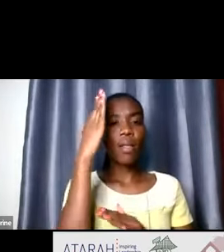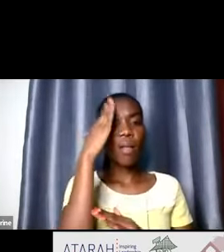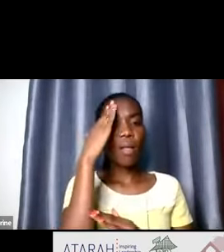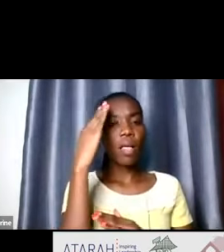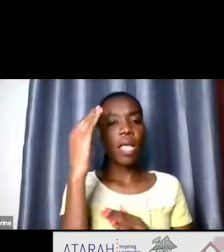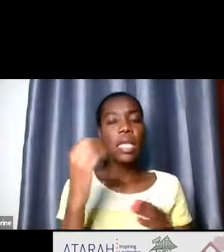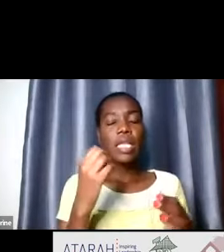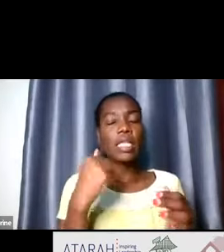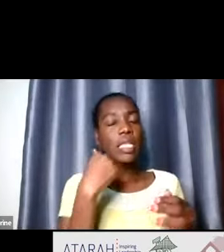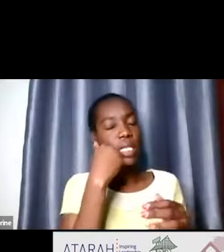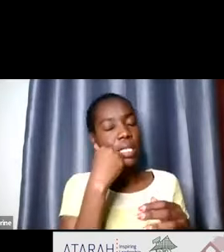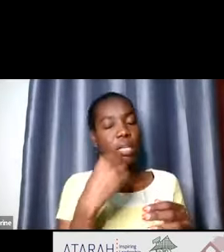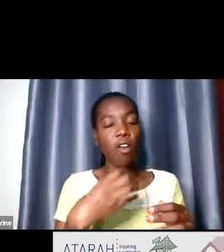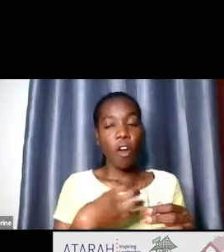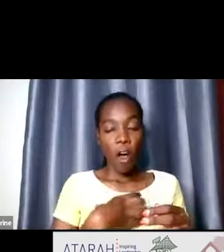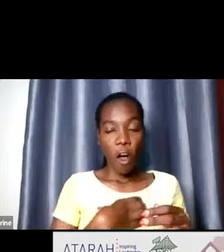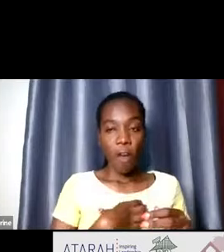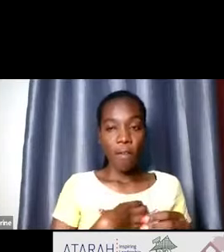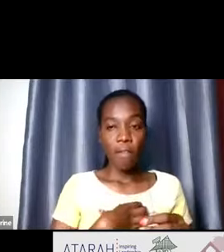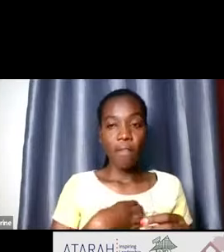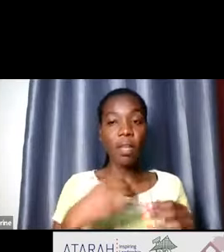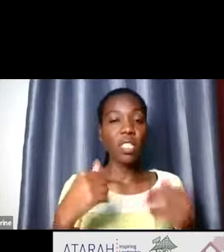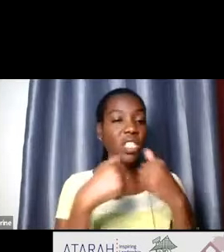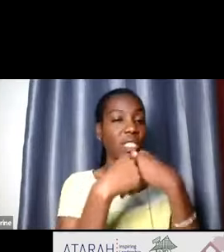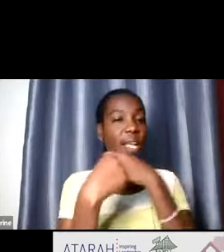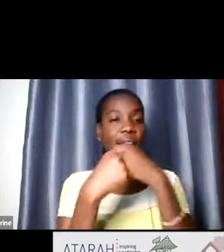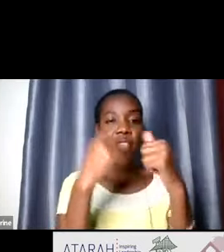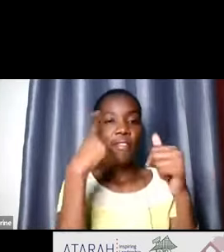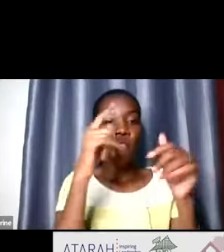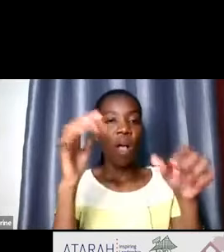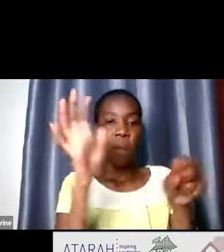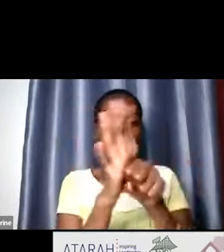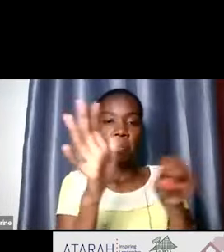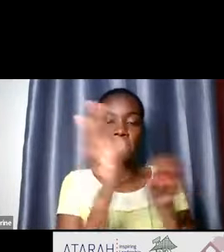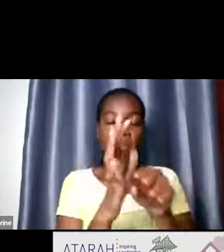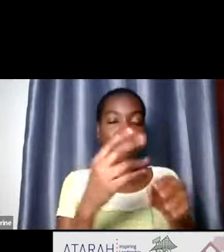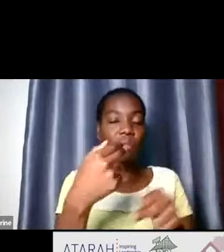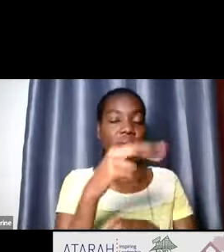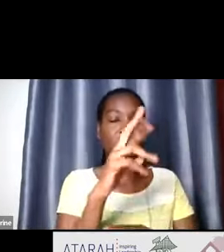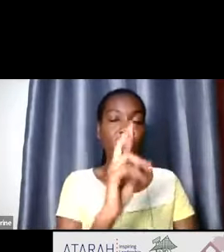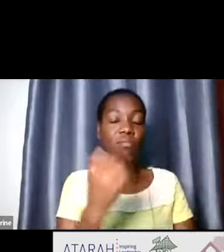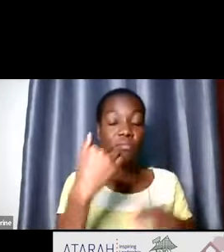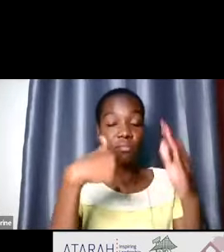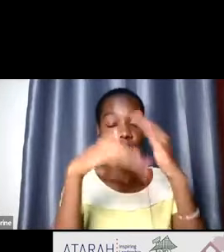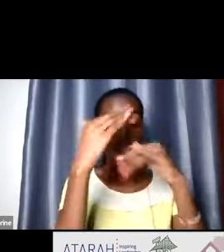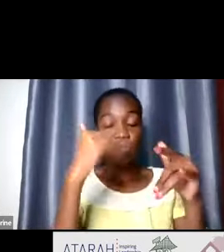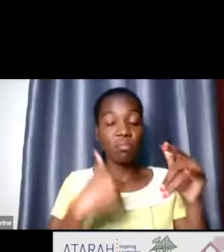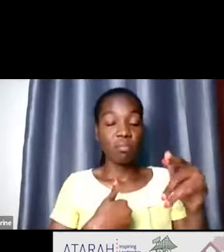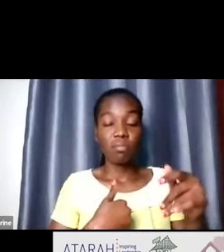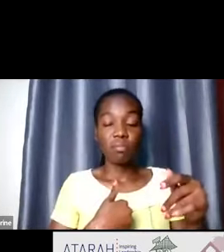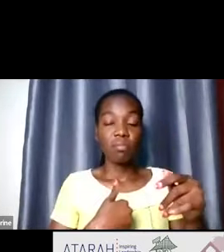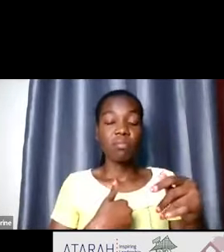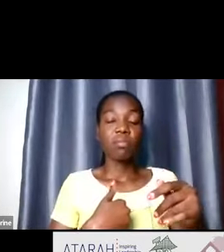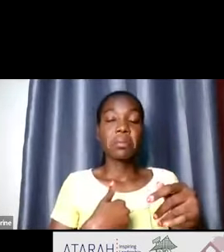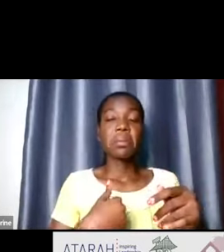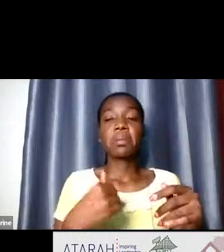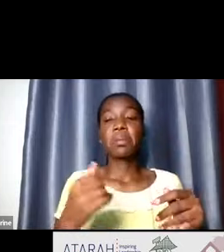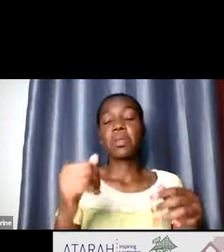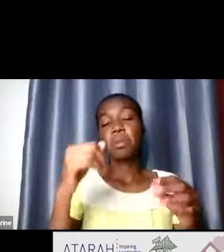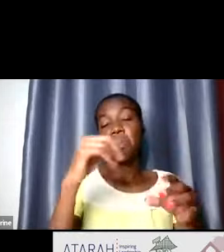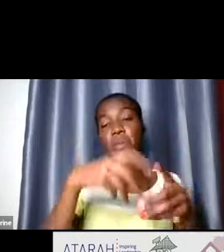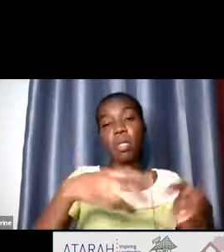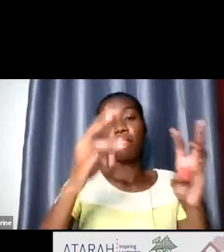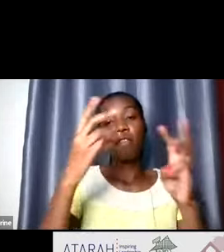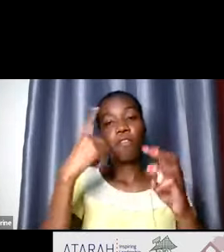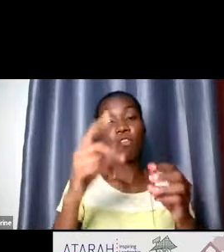challenge for a lot of HR professionals. And tomorrow we are discussing the innovative ways of handling that, and what is the